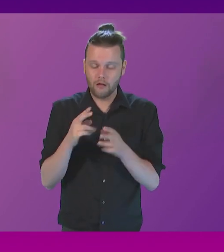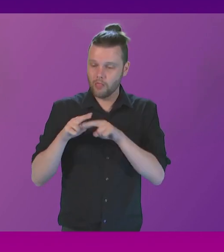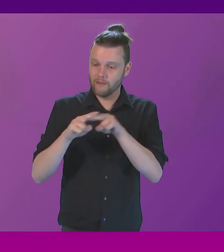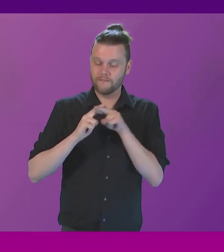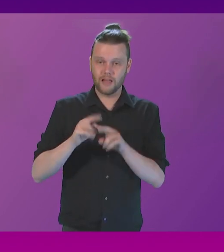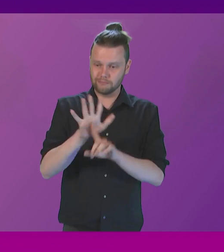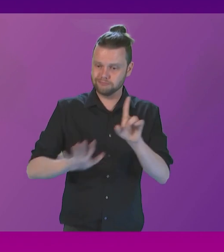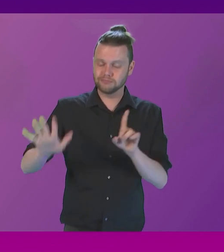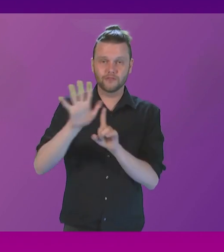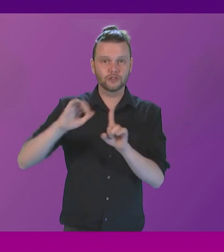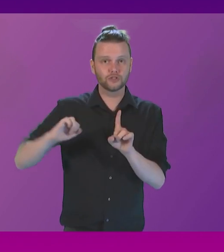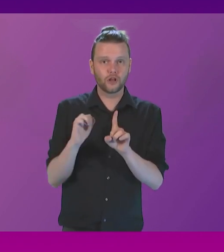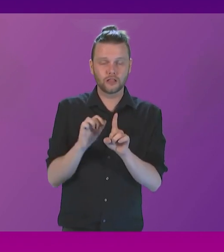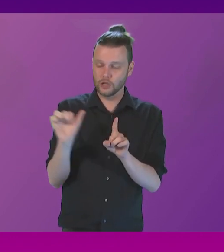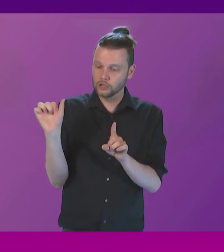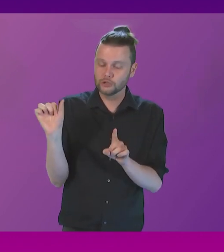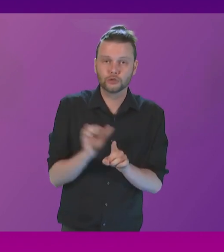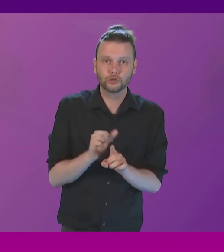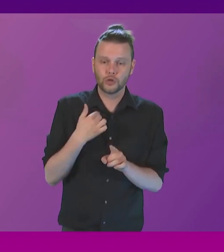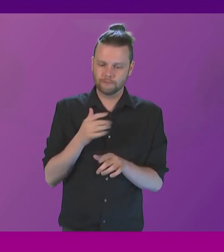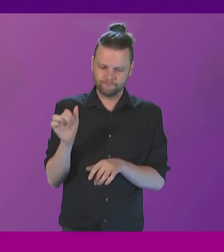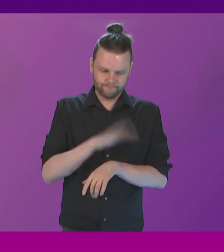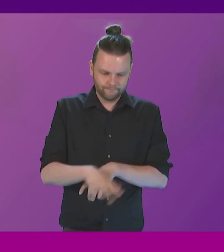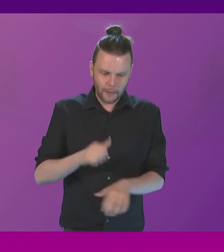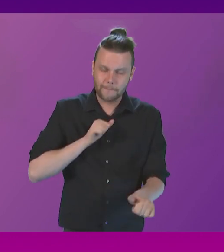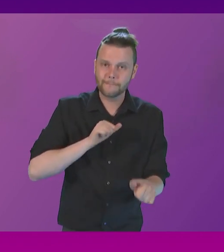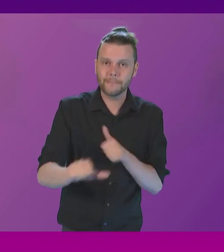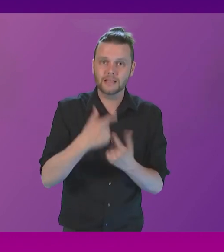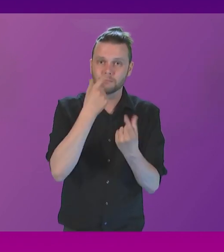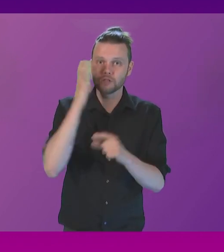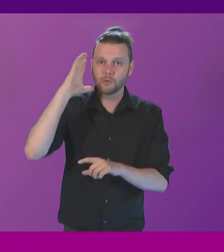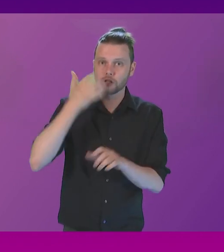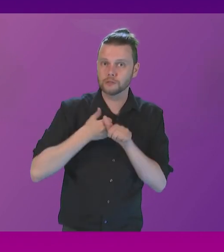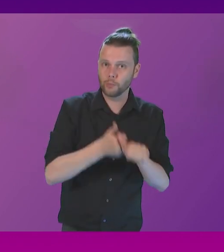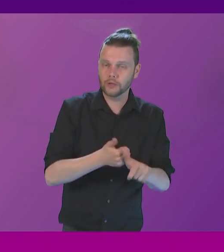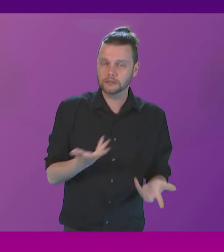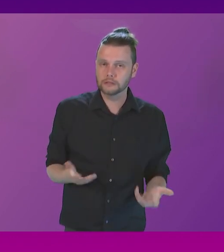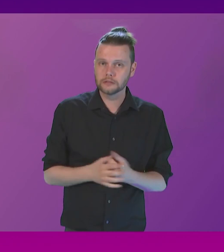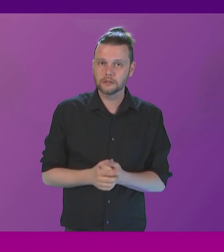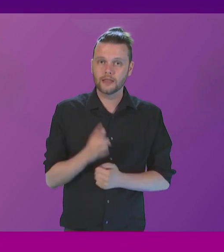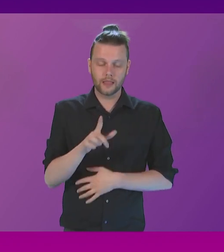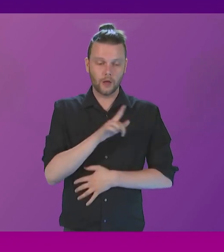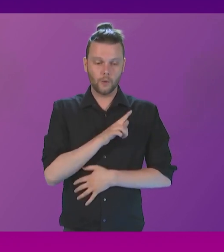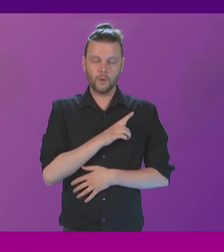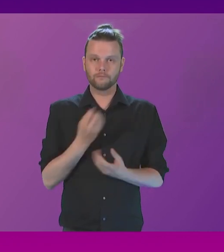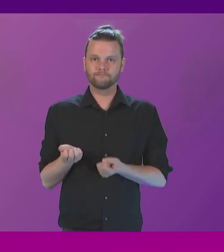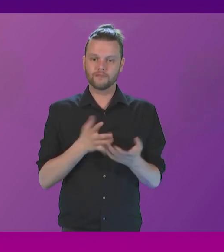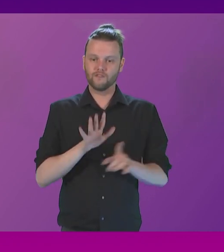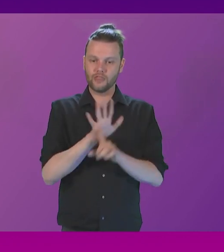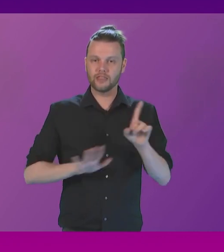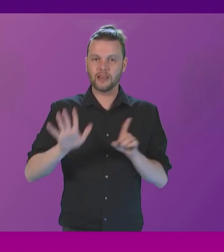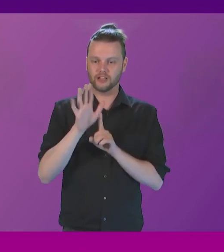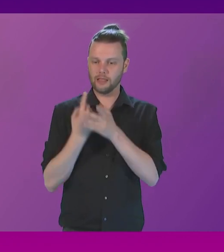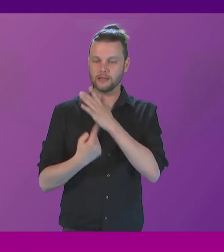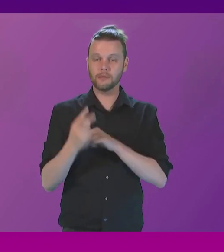Scotland should have assurances that their child is getting the best possible audiology support. That's why we introduced a national independent